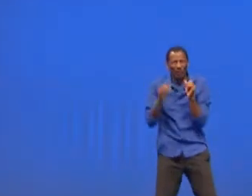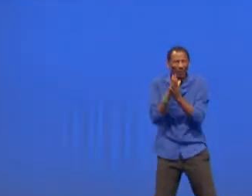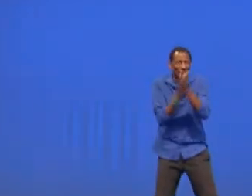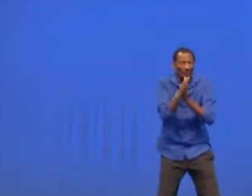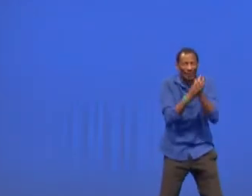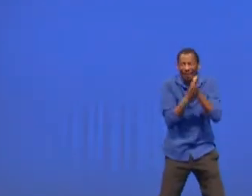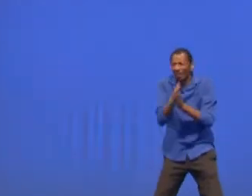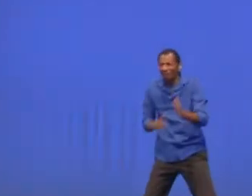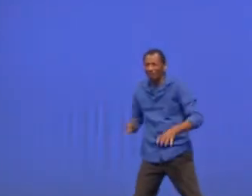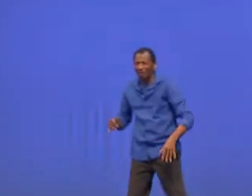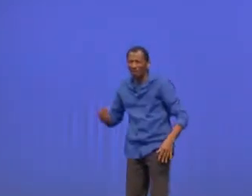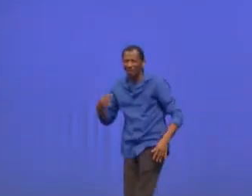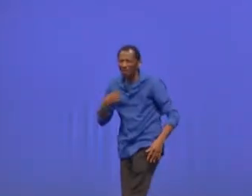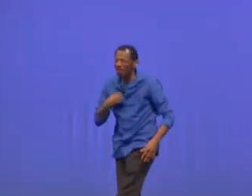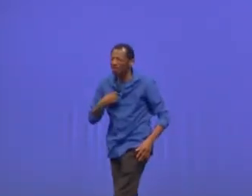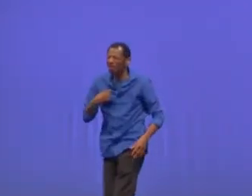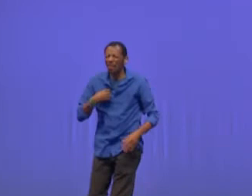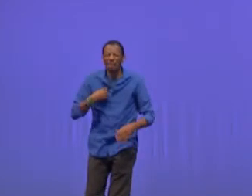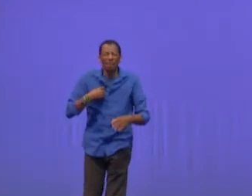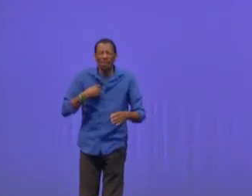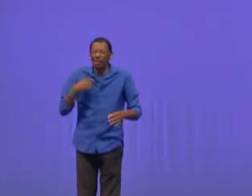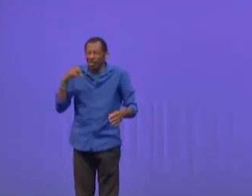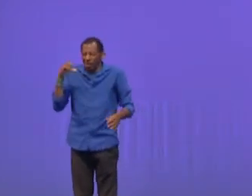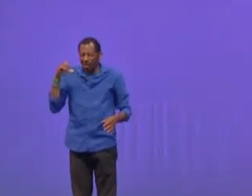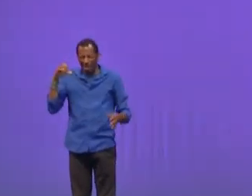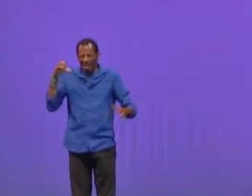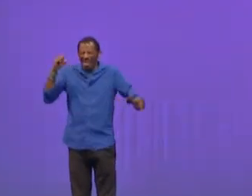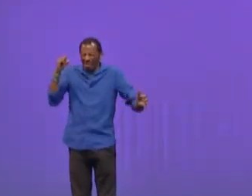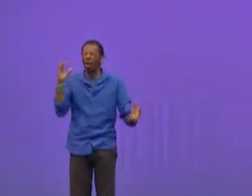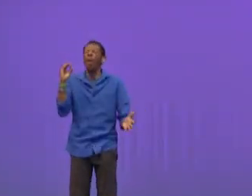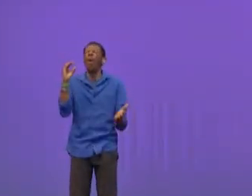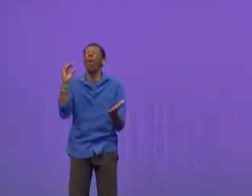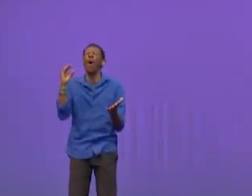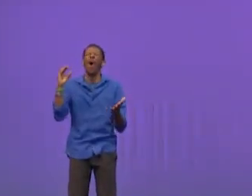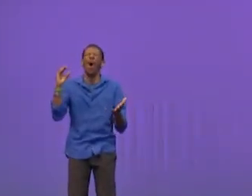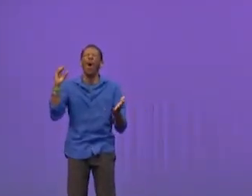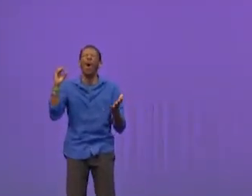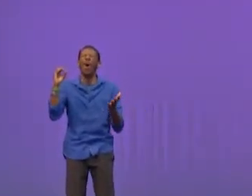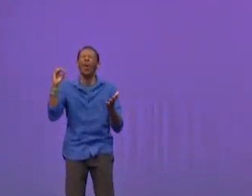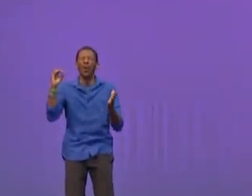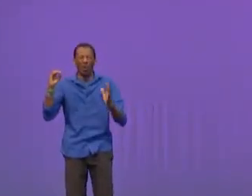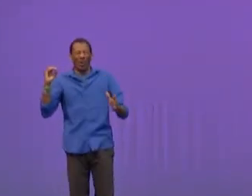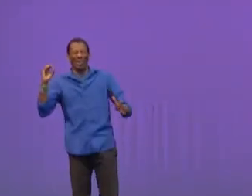Woo! So exciting to be here. I am